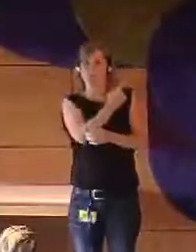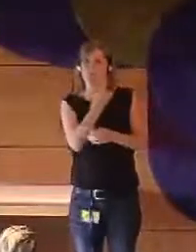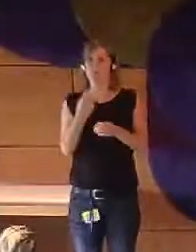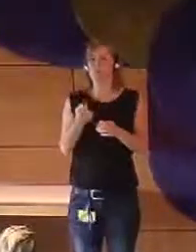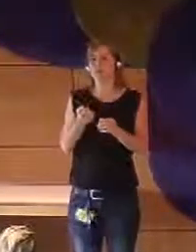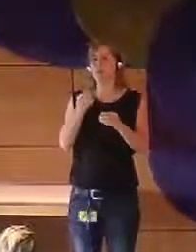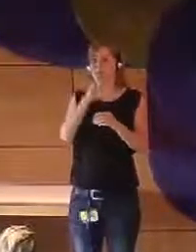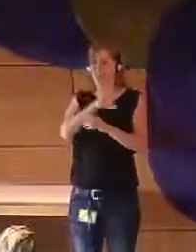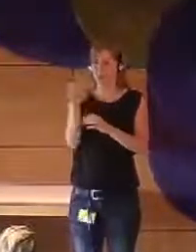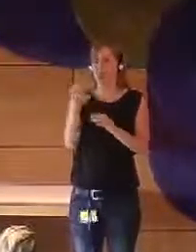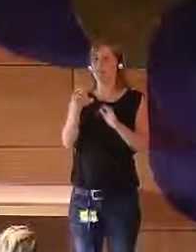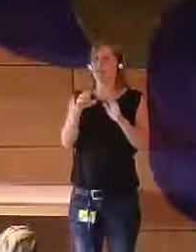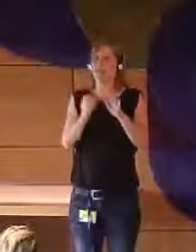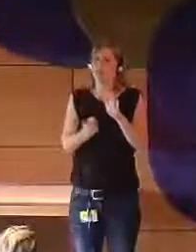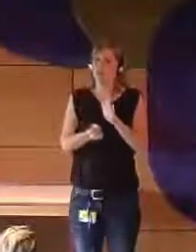And